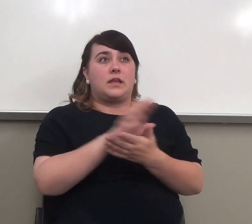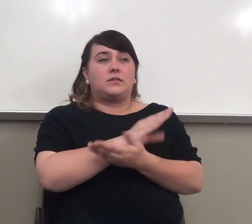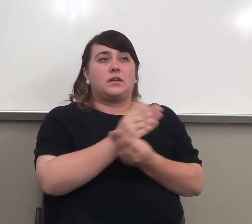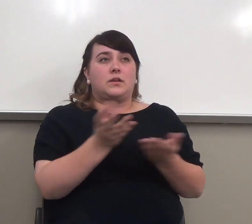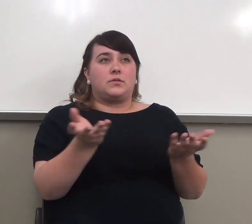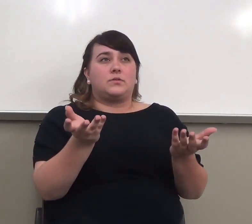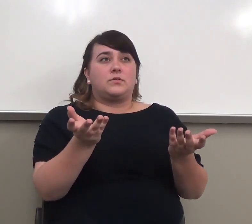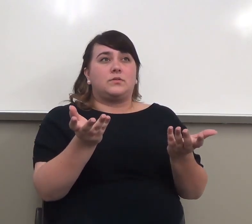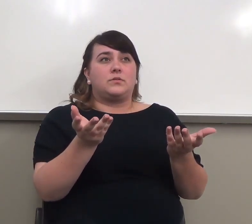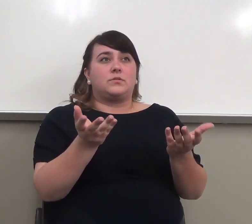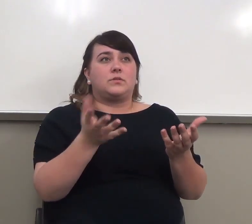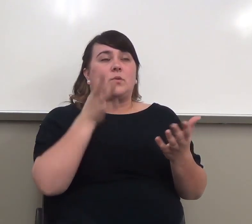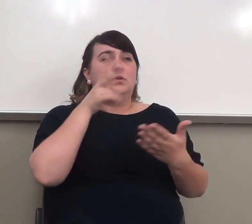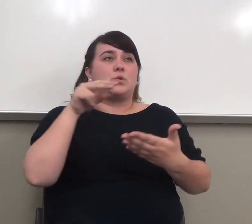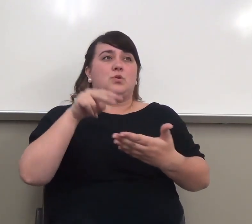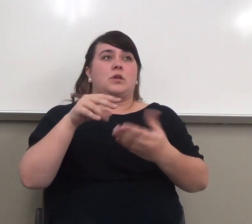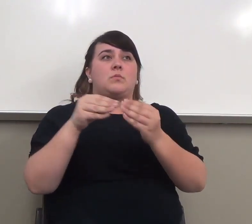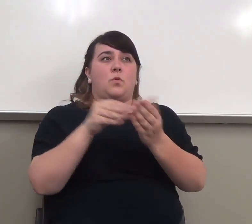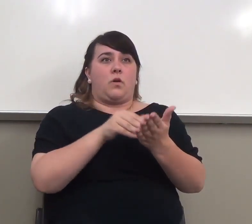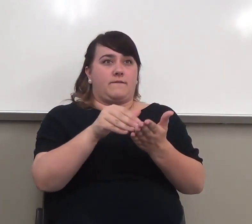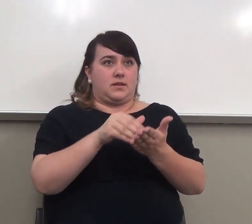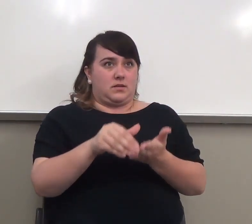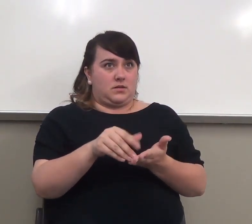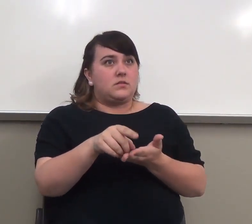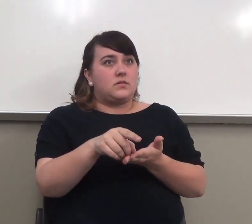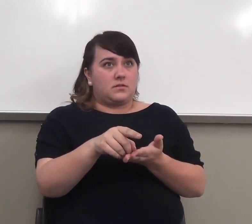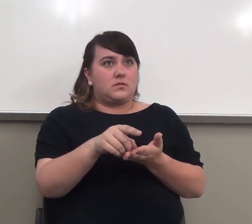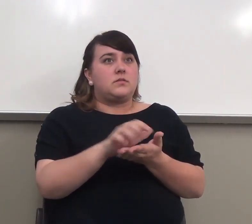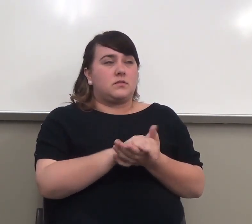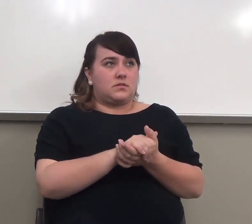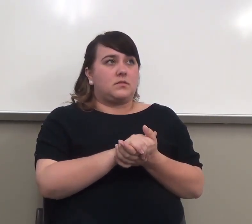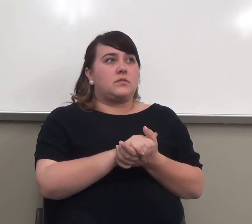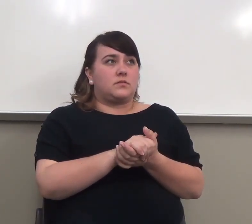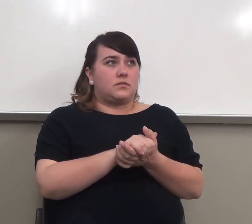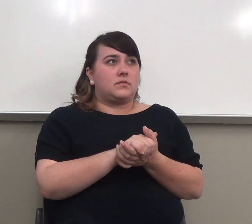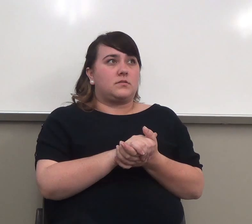Okay. Okay. Now you will want to look at